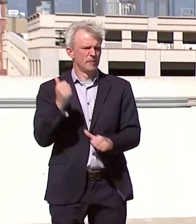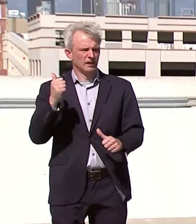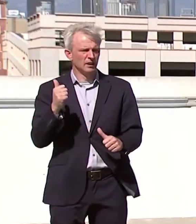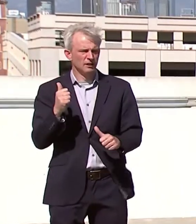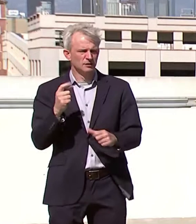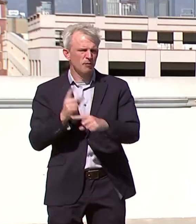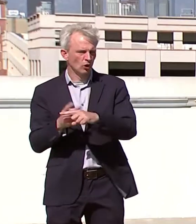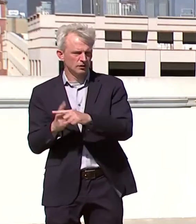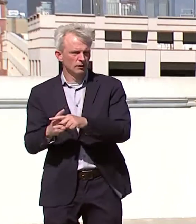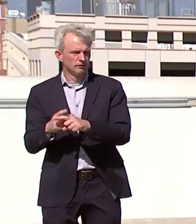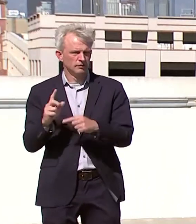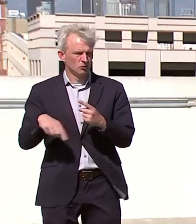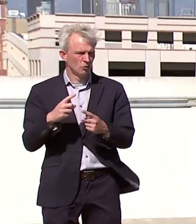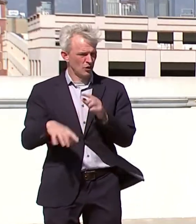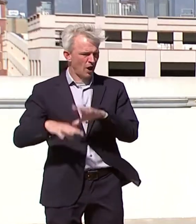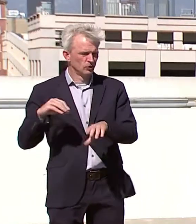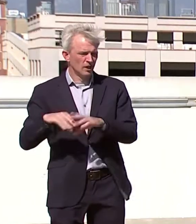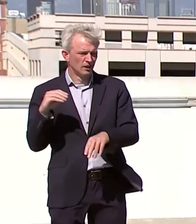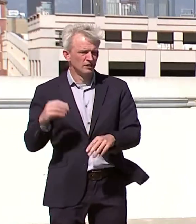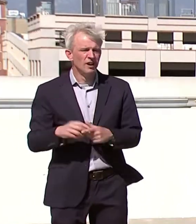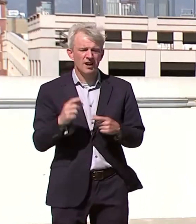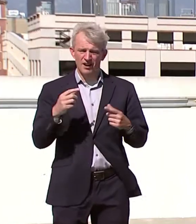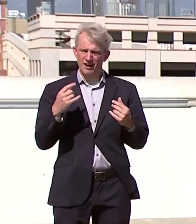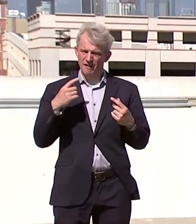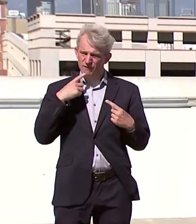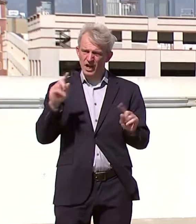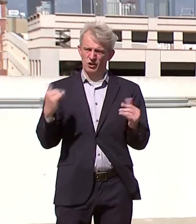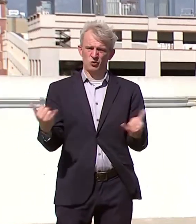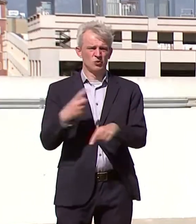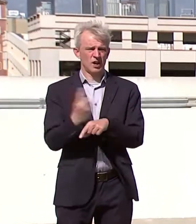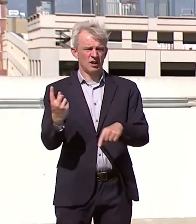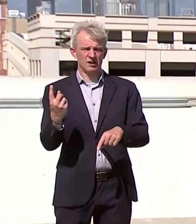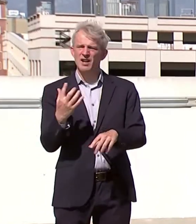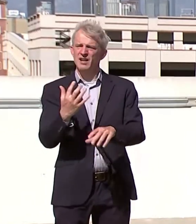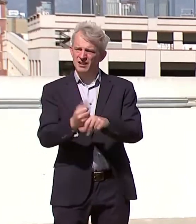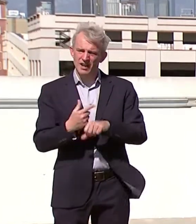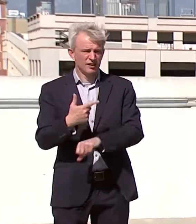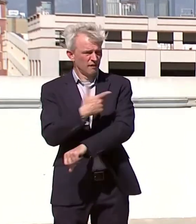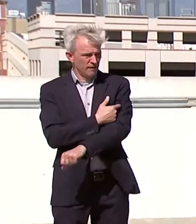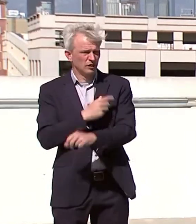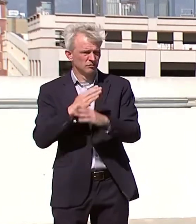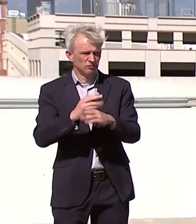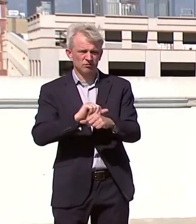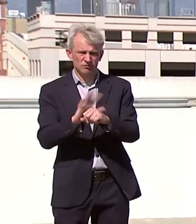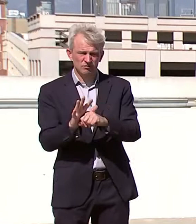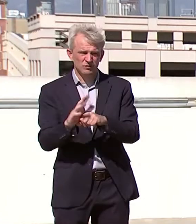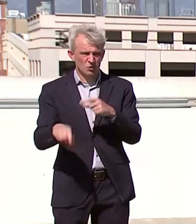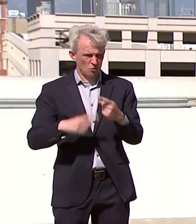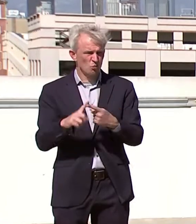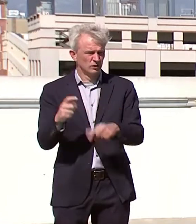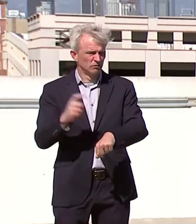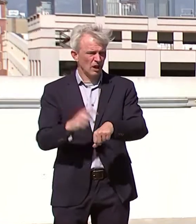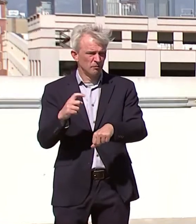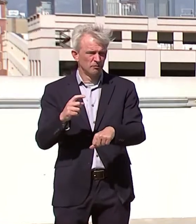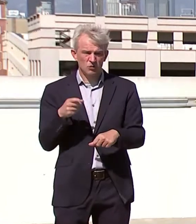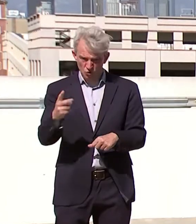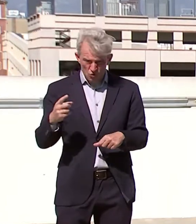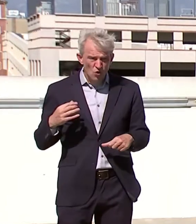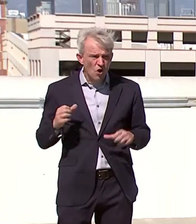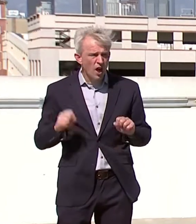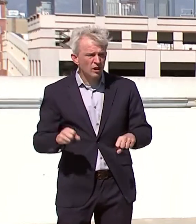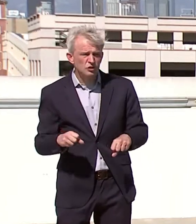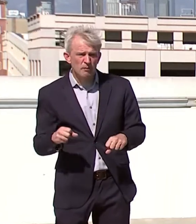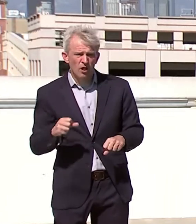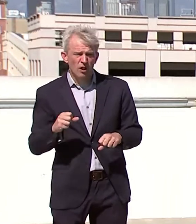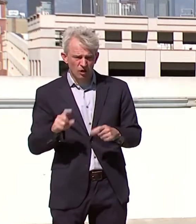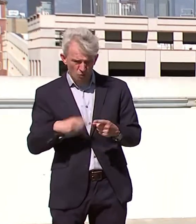as we'll be showing today, by getting your vaccine when your time is up. When you're eligible, you can book your appointment or sign up to receive